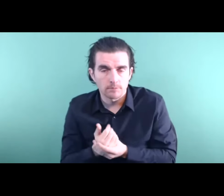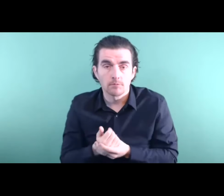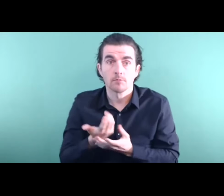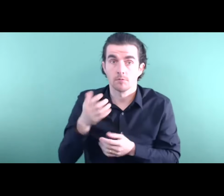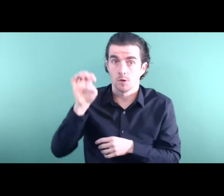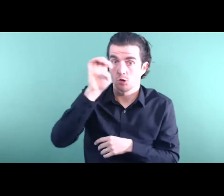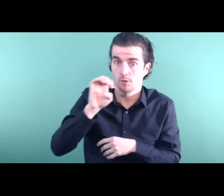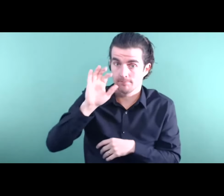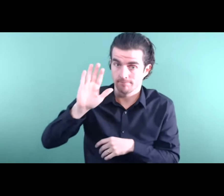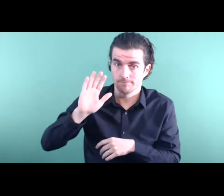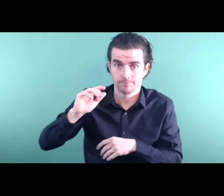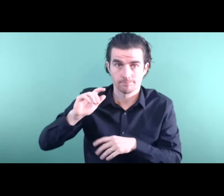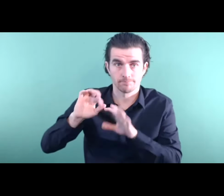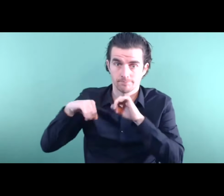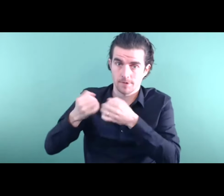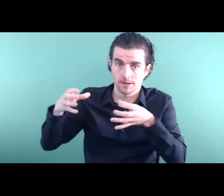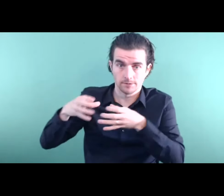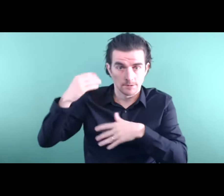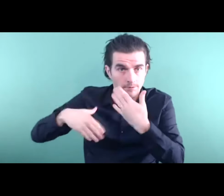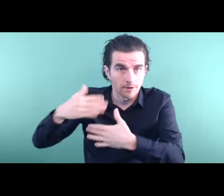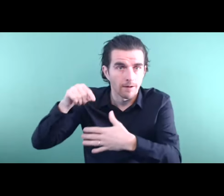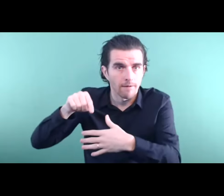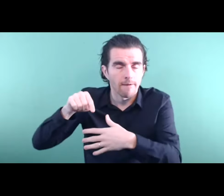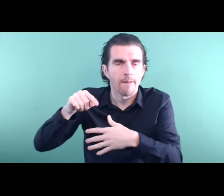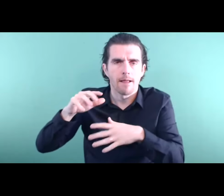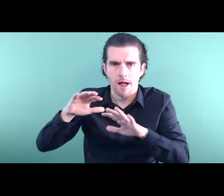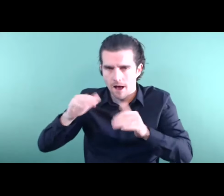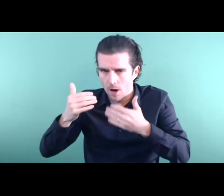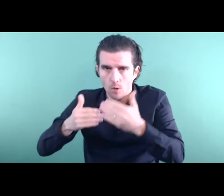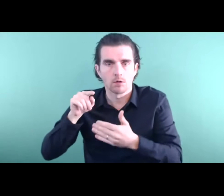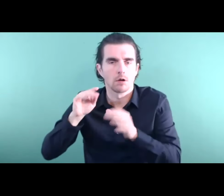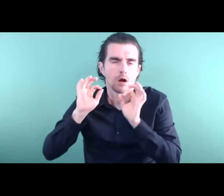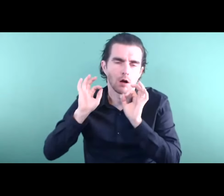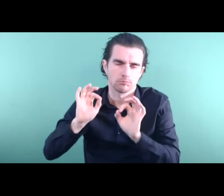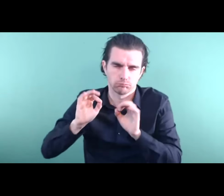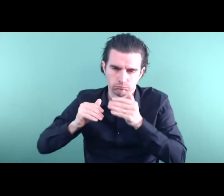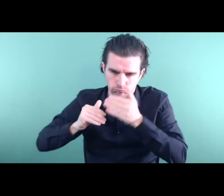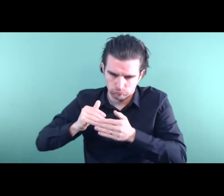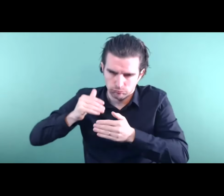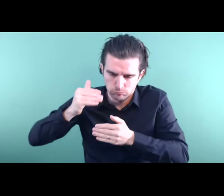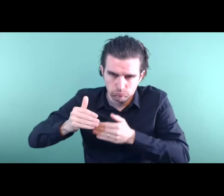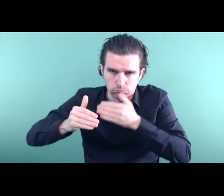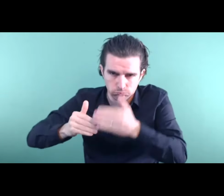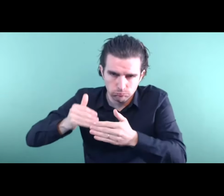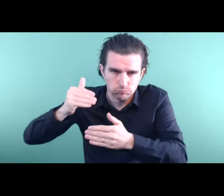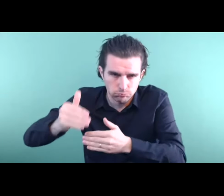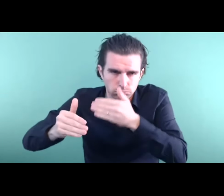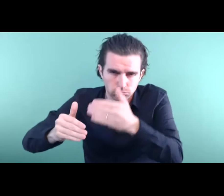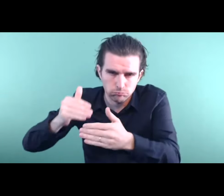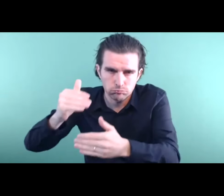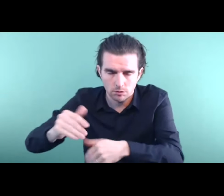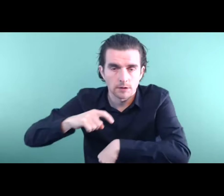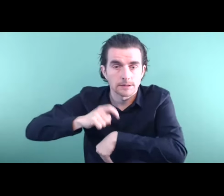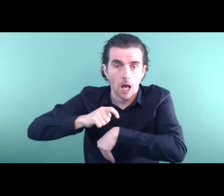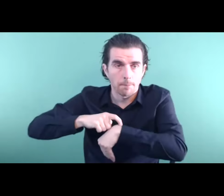the joint employment report being published that basically entailed all employment and social priorities that